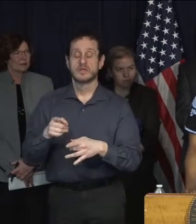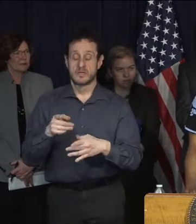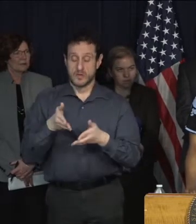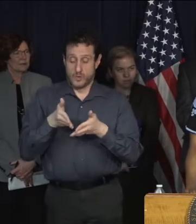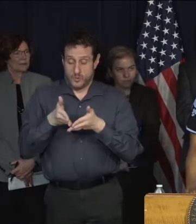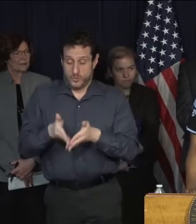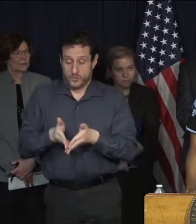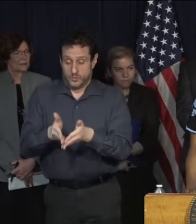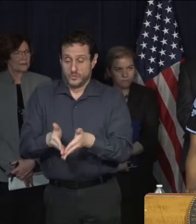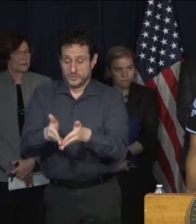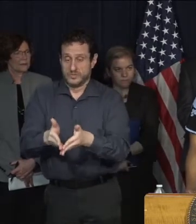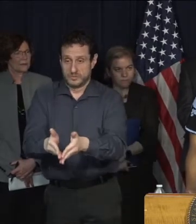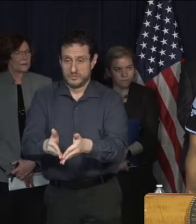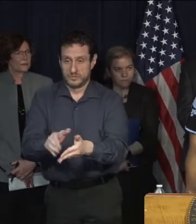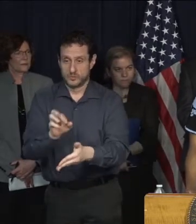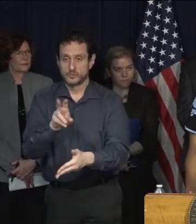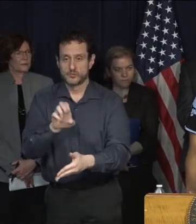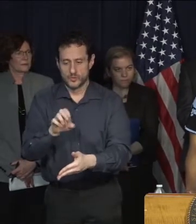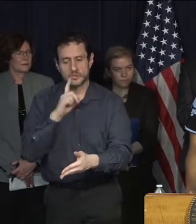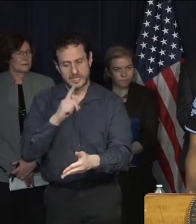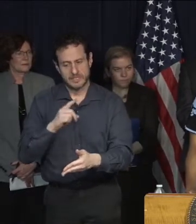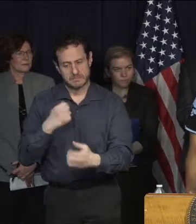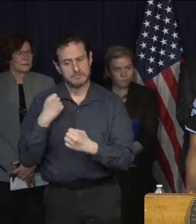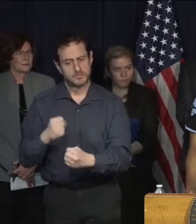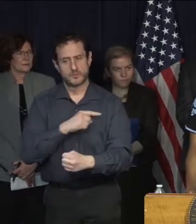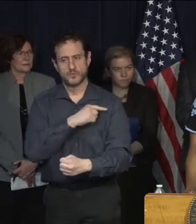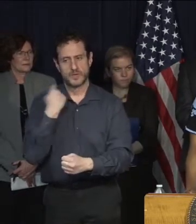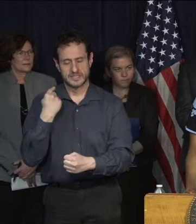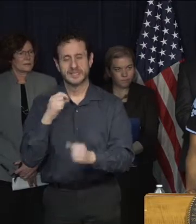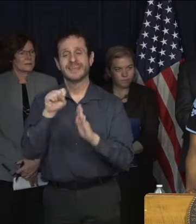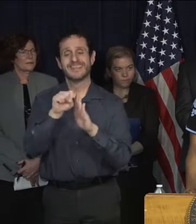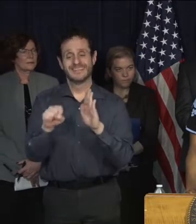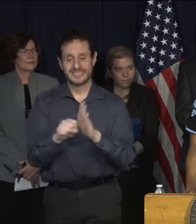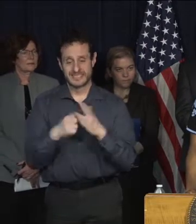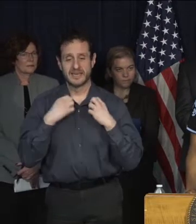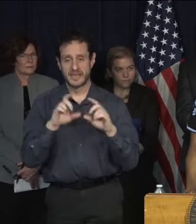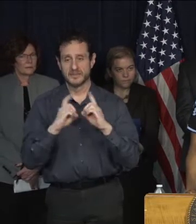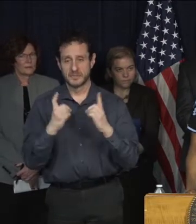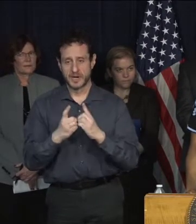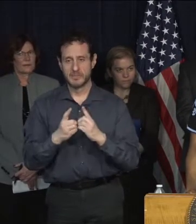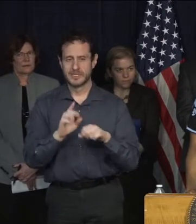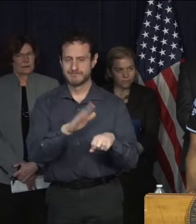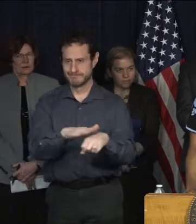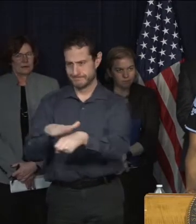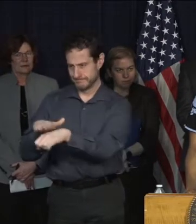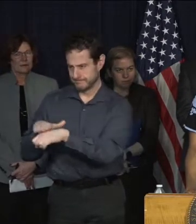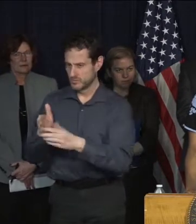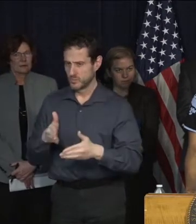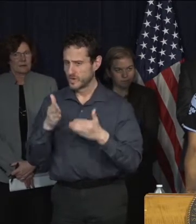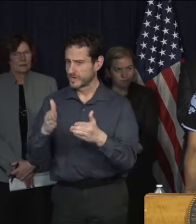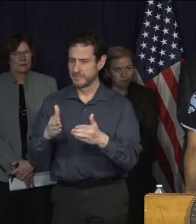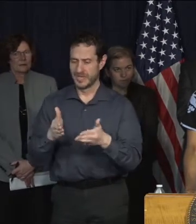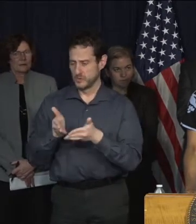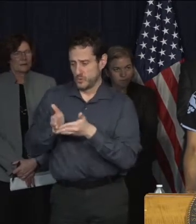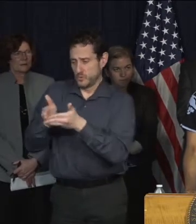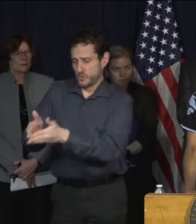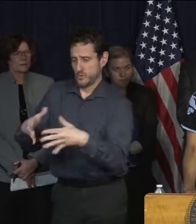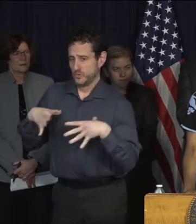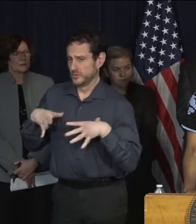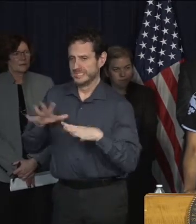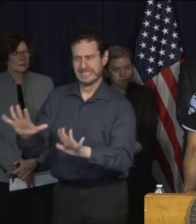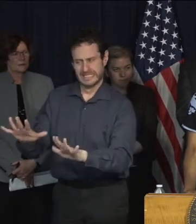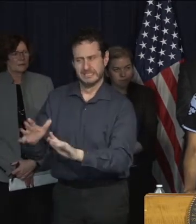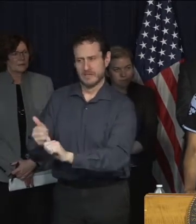are a high risk, and the State Department is recommending that Americans avoid cruises. To